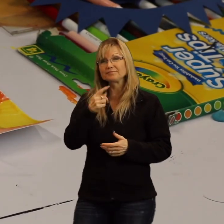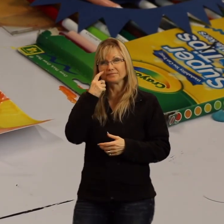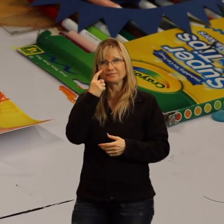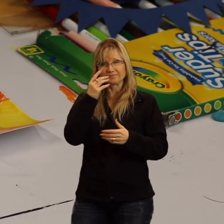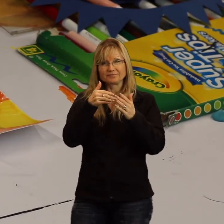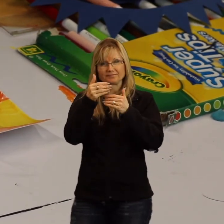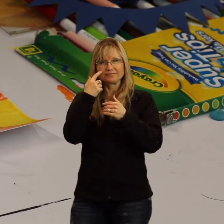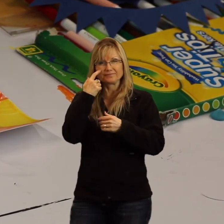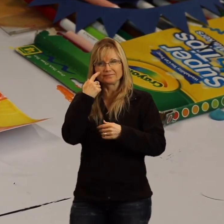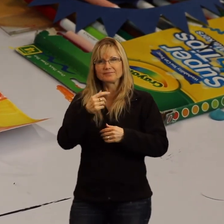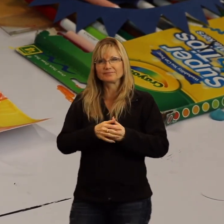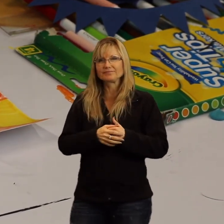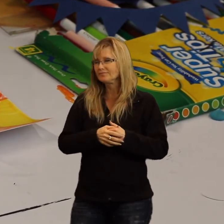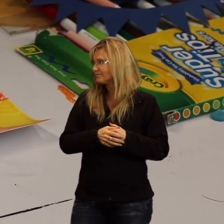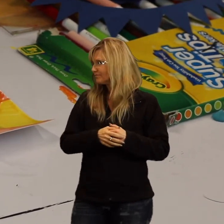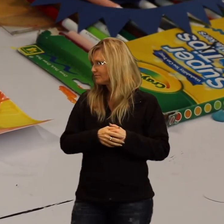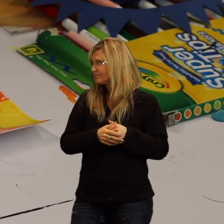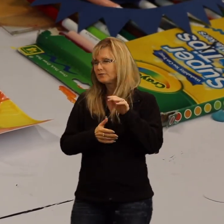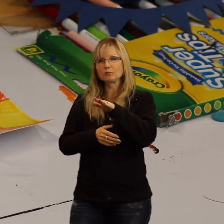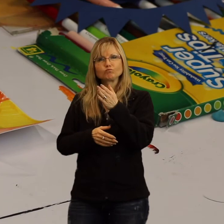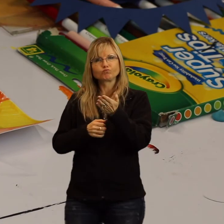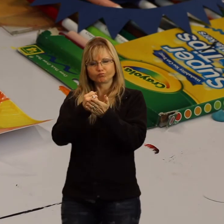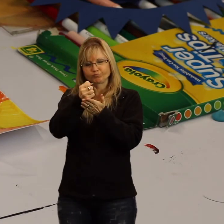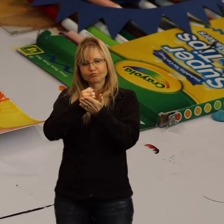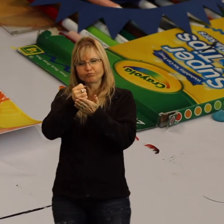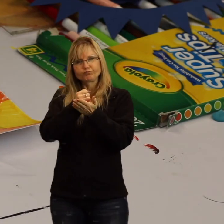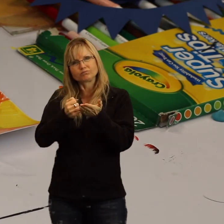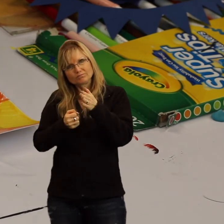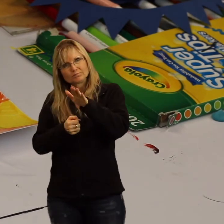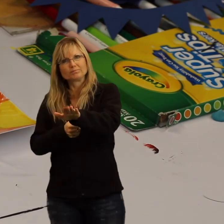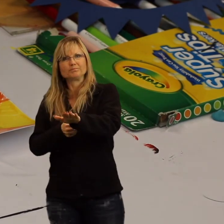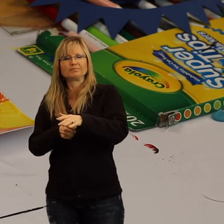Eye. Flip it over. Glue it.